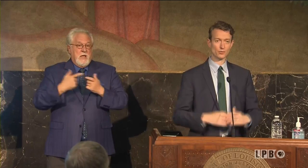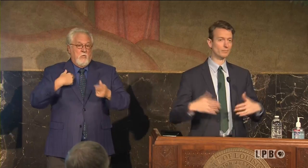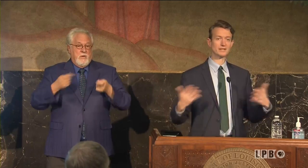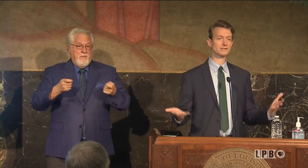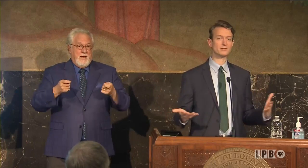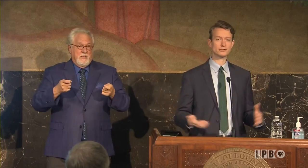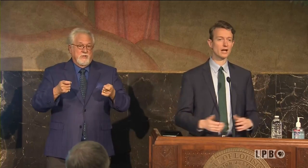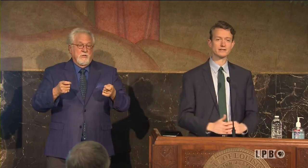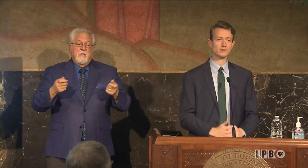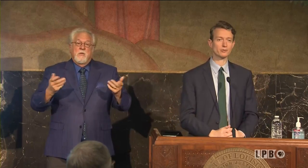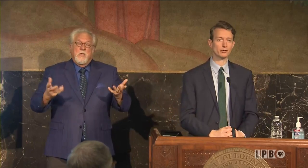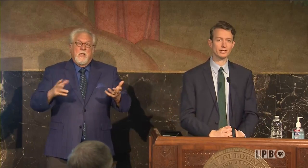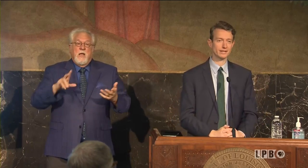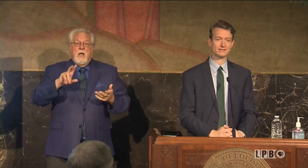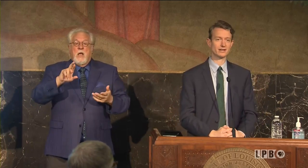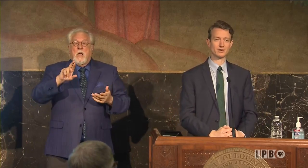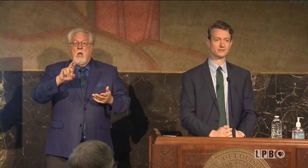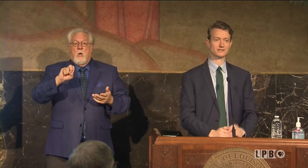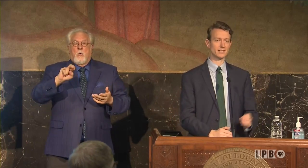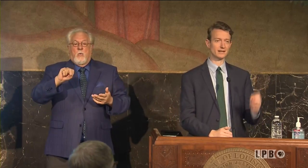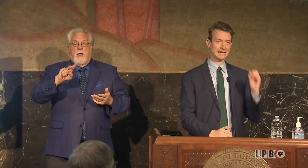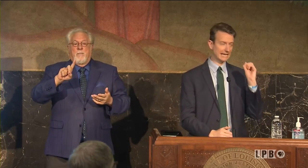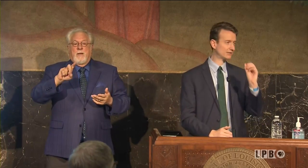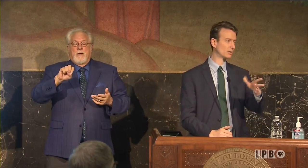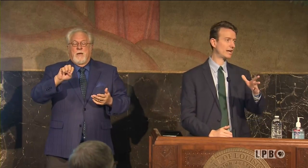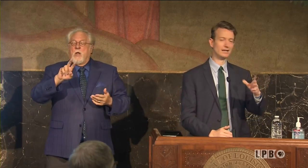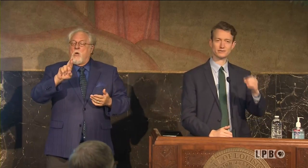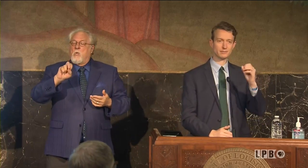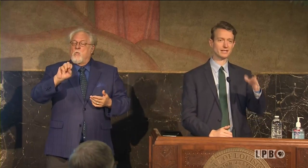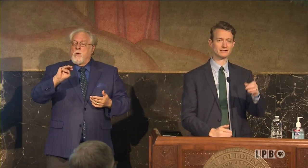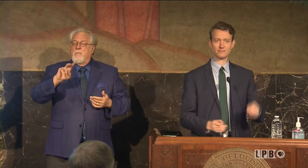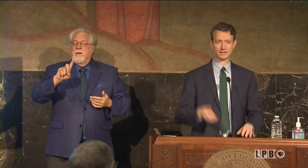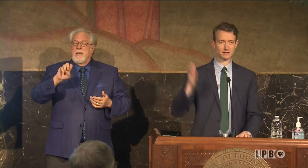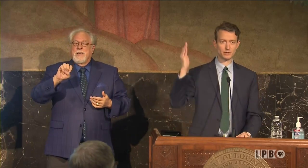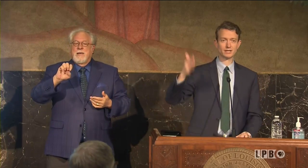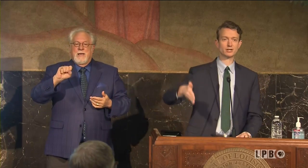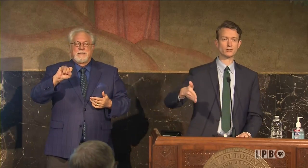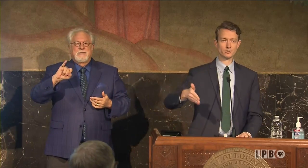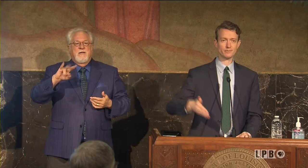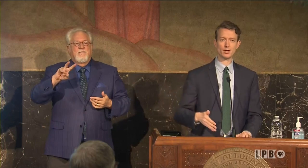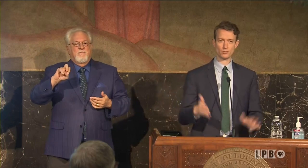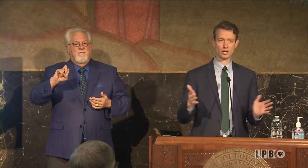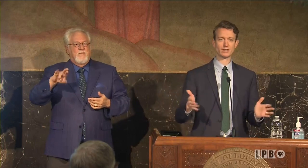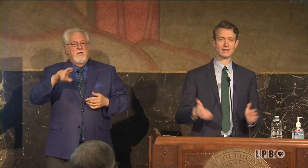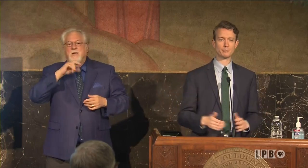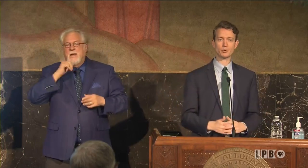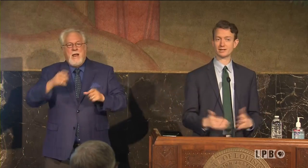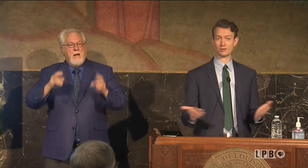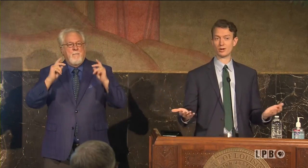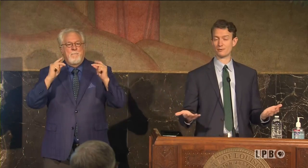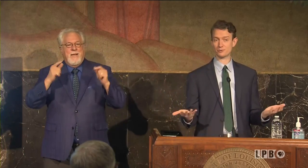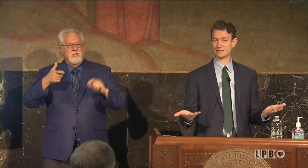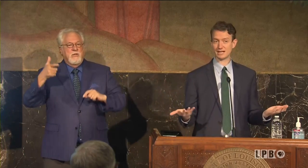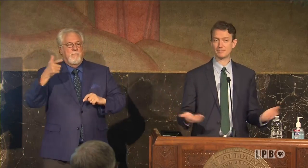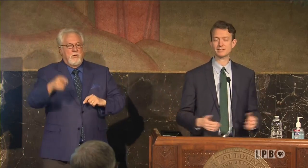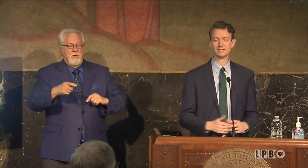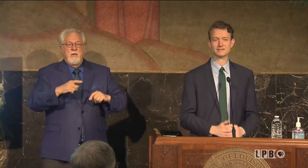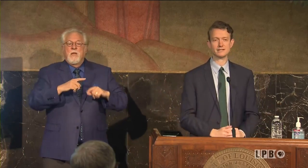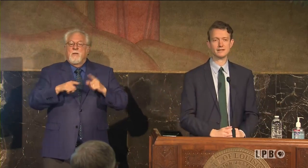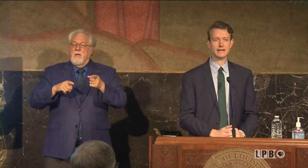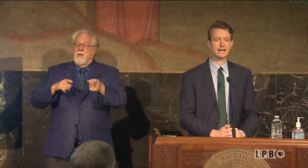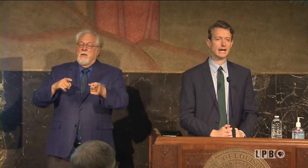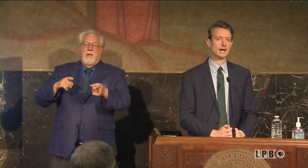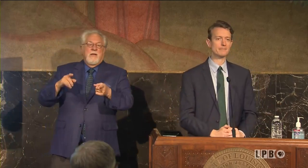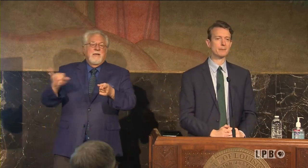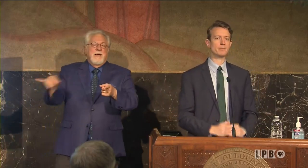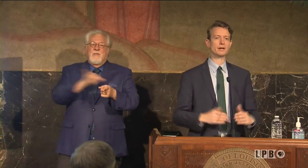disease. Remdesivir is not a silver bullet. It's not enough to say it's okay if somebody gets infected, we can cure them. We're not at that point like we are for, say, hepatitis